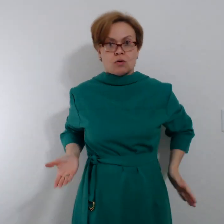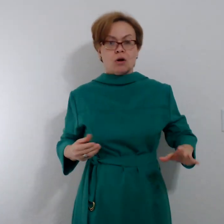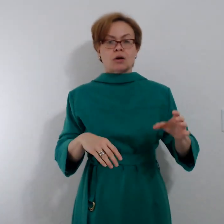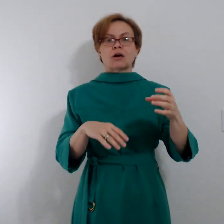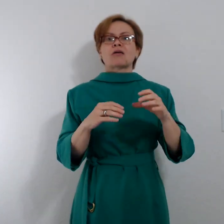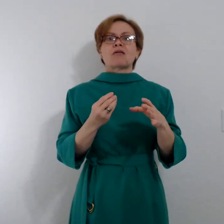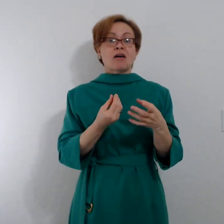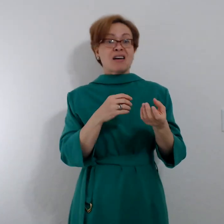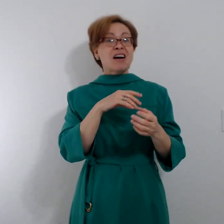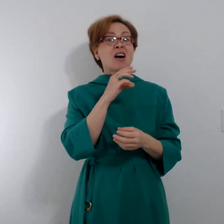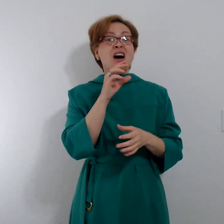had expected.